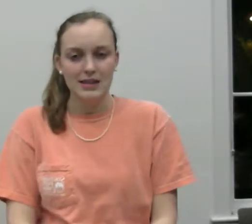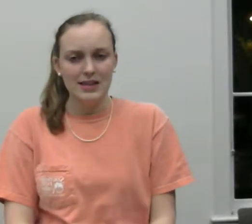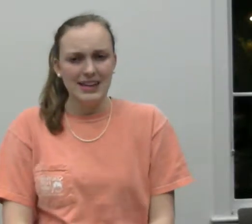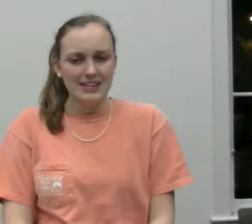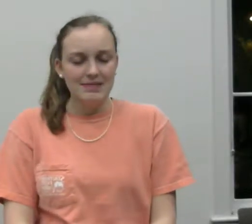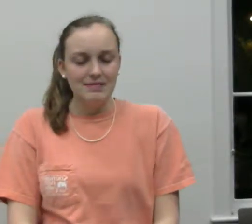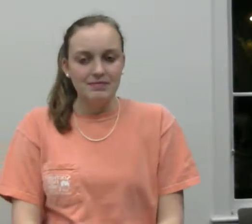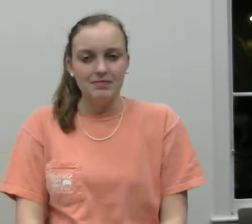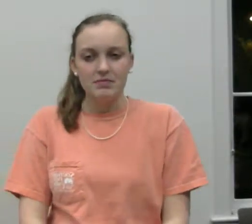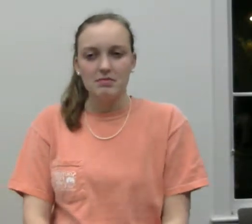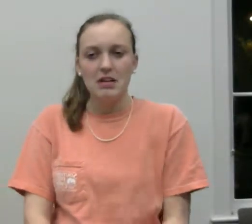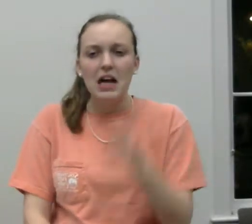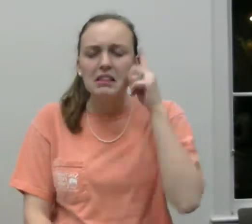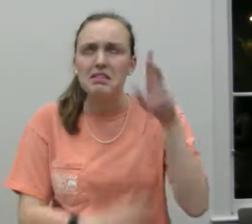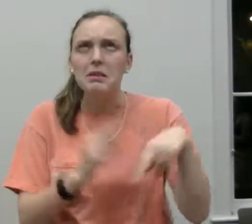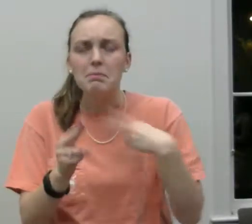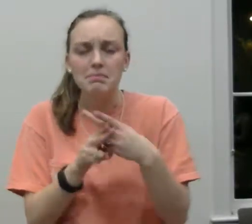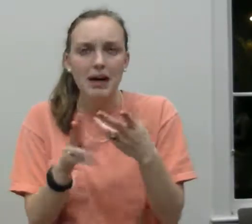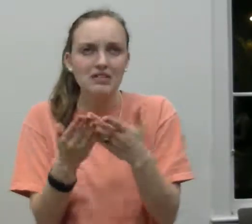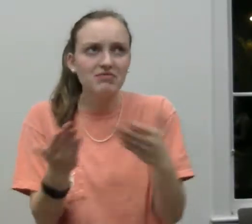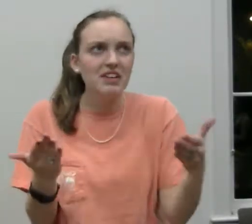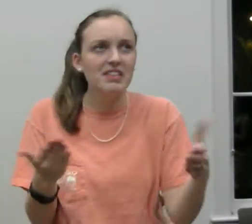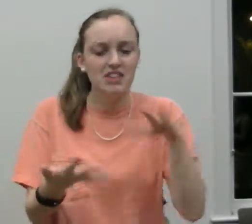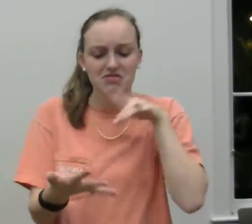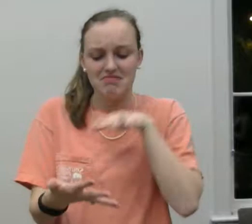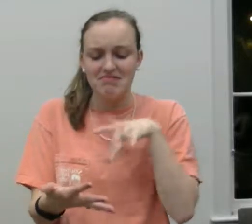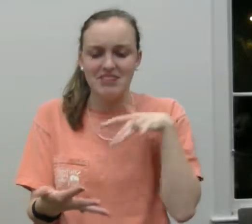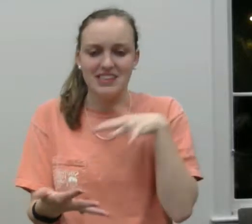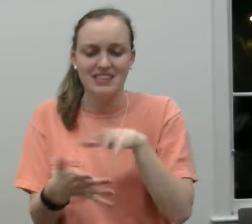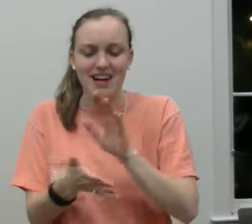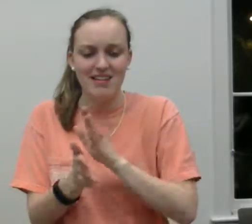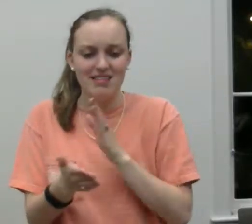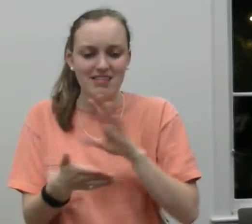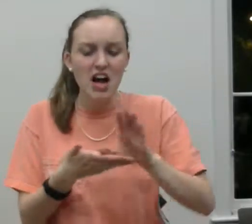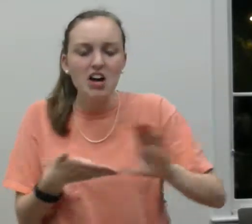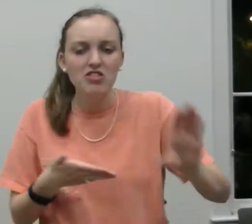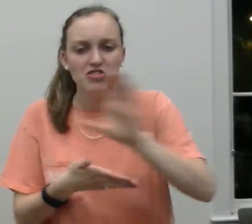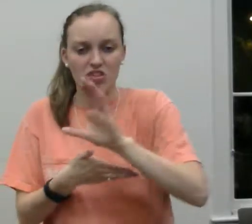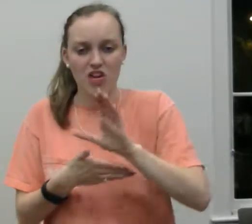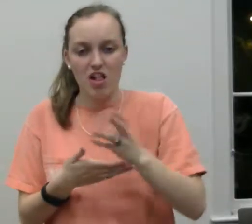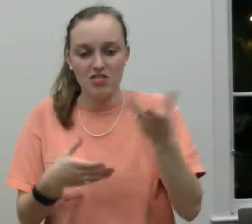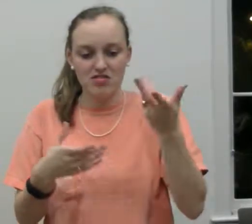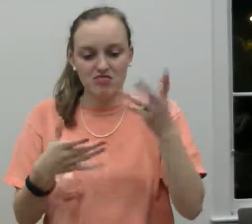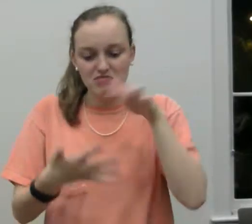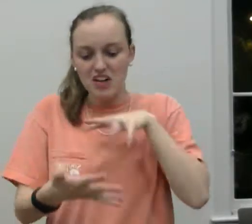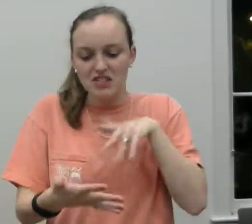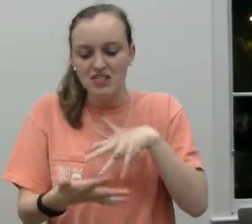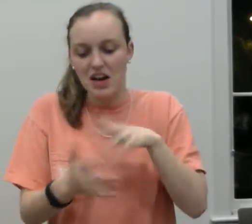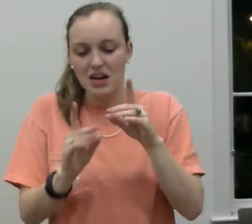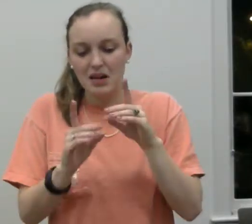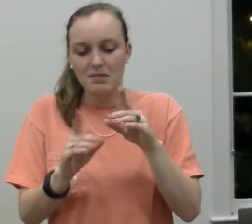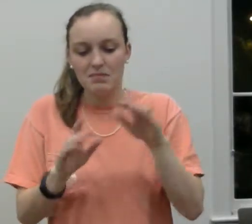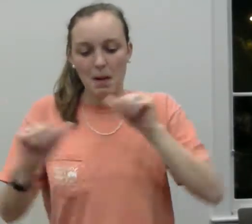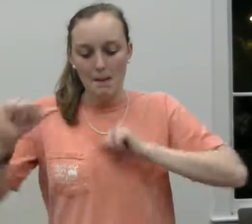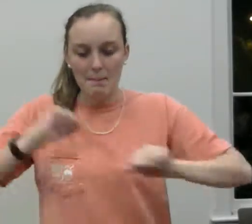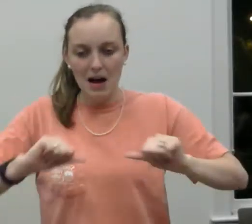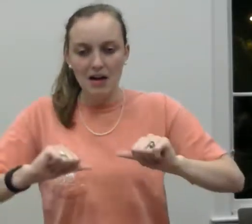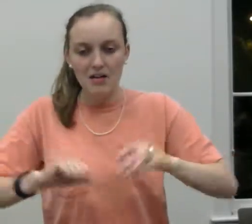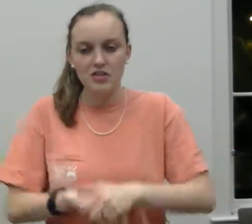biology are things that you study. When you go into college to pursue a degree in biology or this kind of, they had you study many courses,